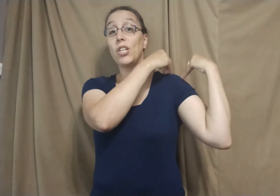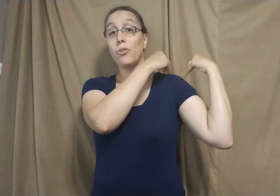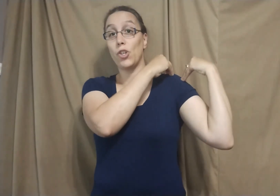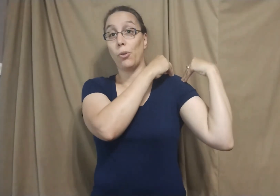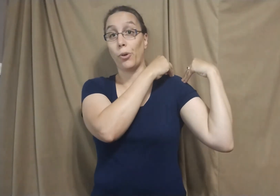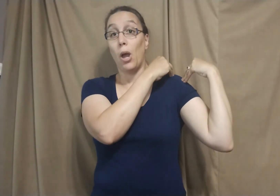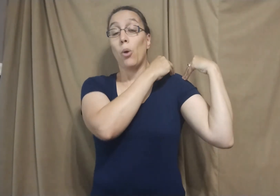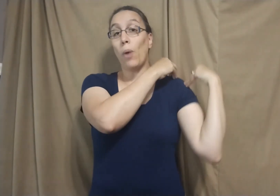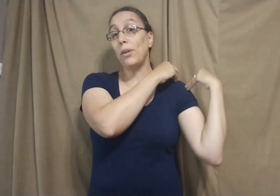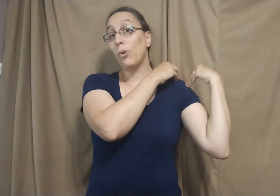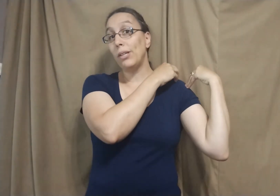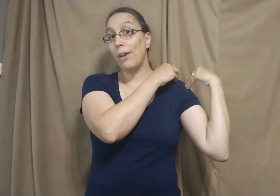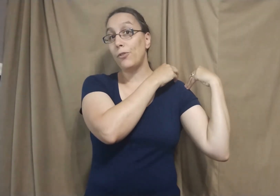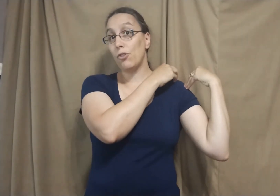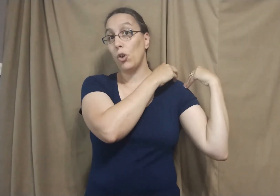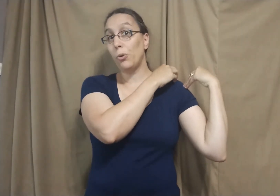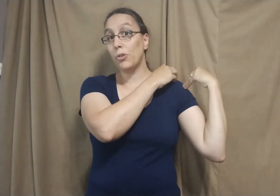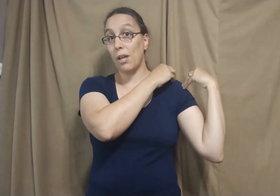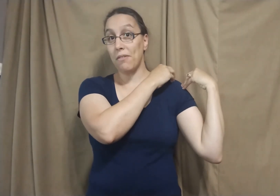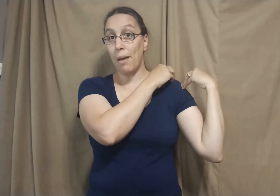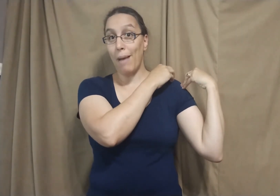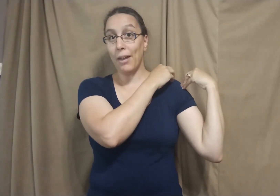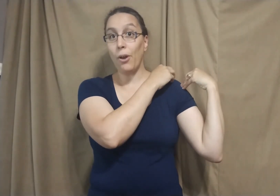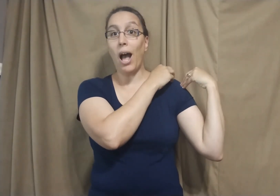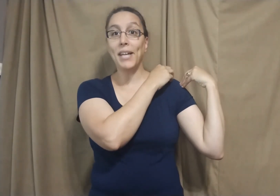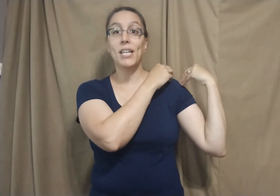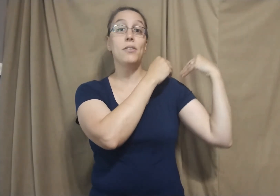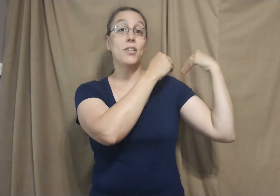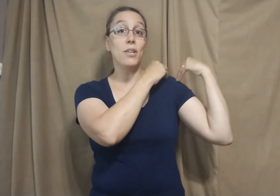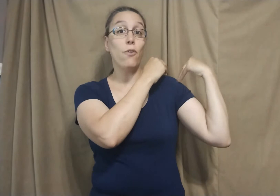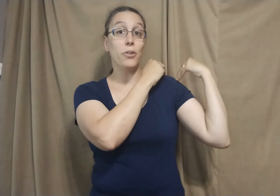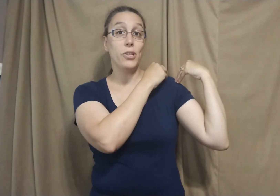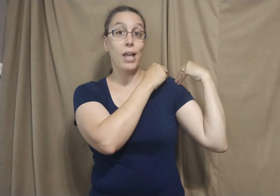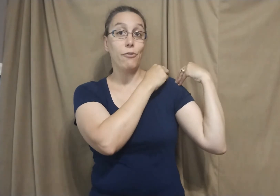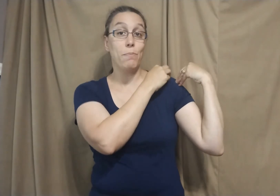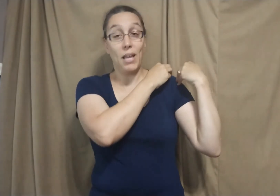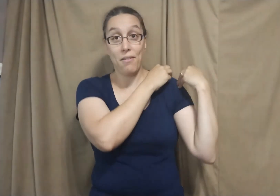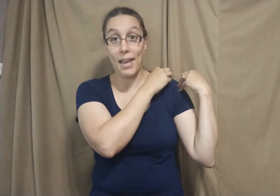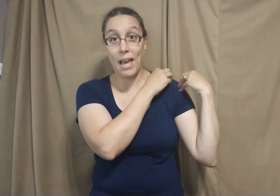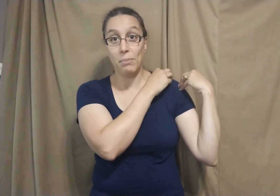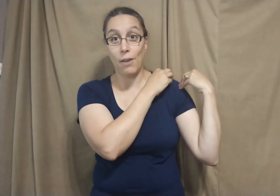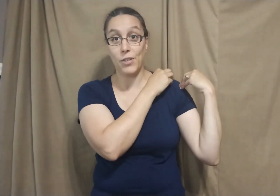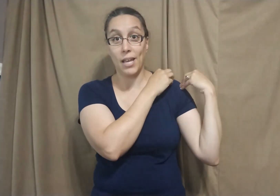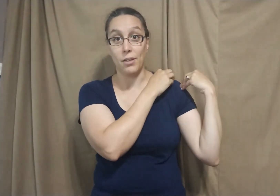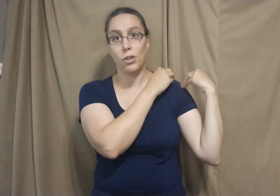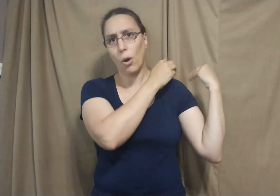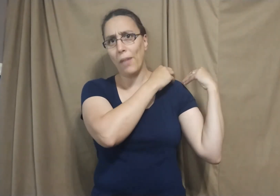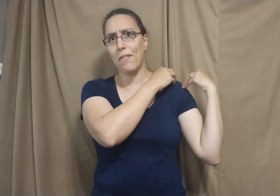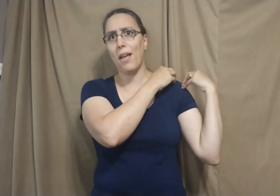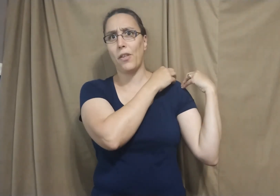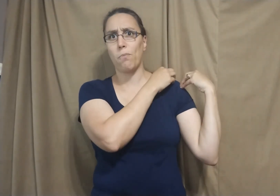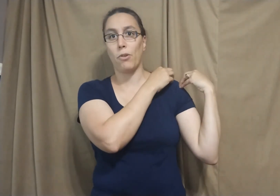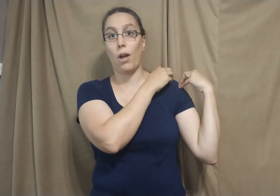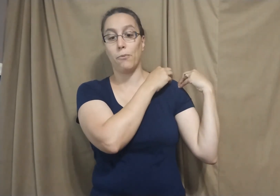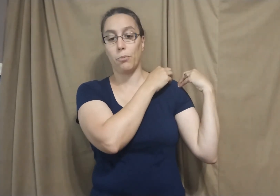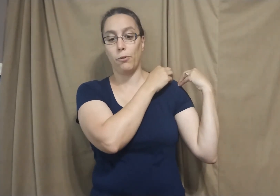your shoulder. Right or left shoulder does not matter. I tend to default to left because I am left-handed. Go on the side that's most comfortable for